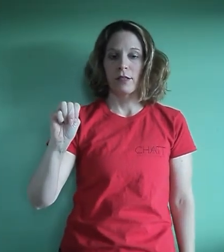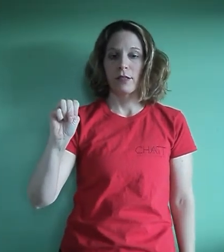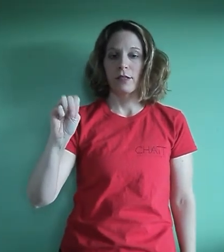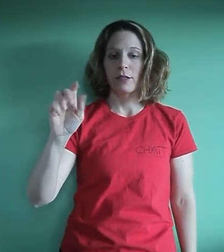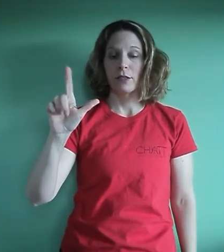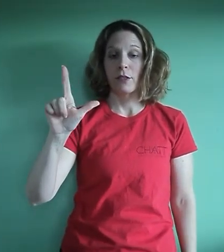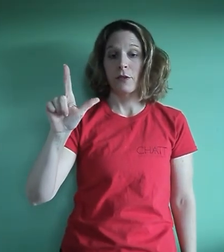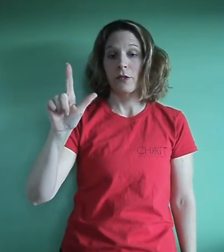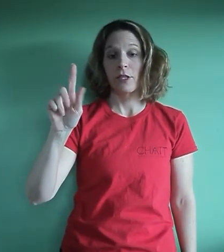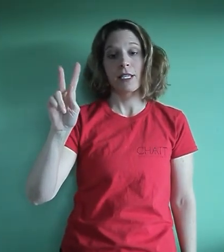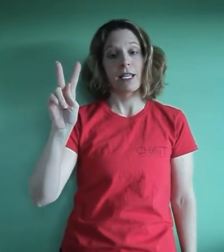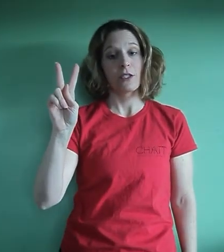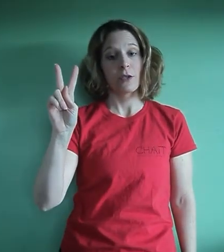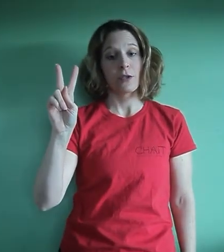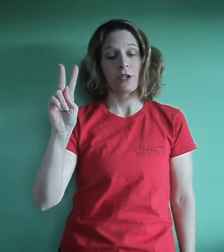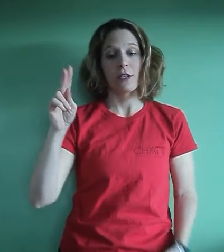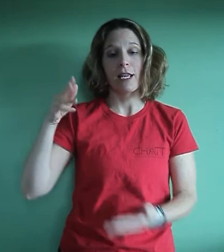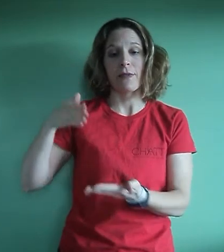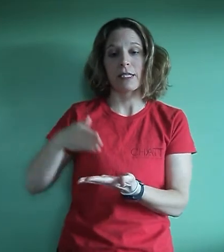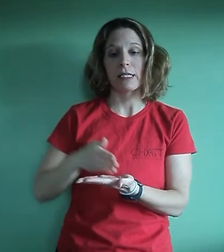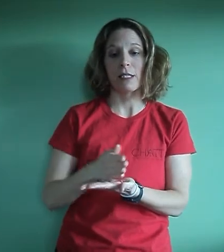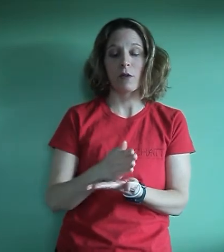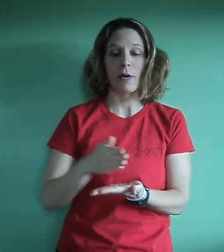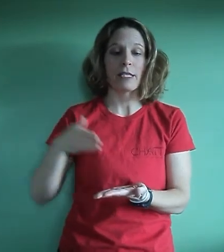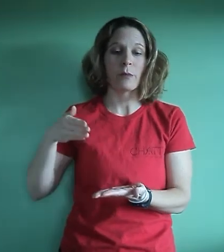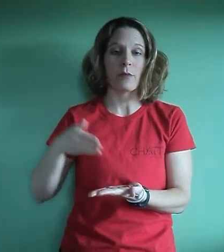Martin Luther King Jr. and the Civil Rights Movement,